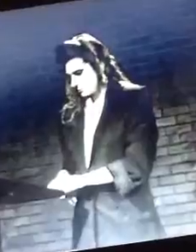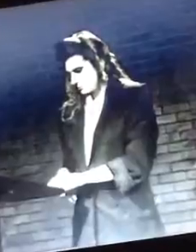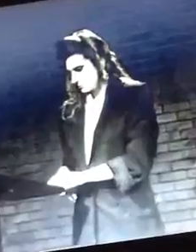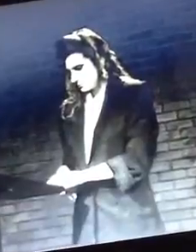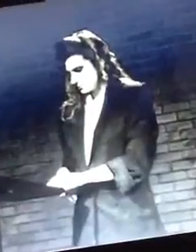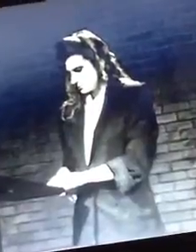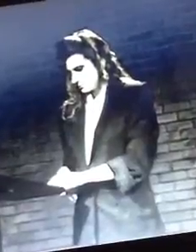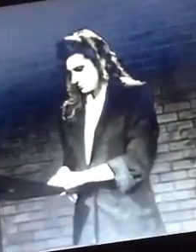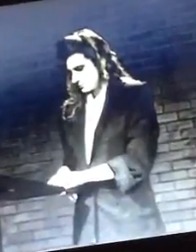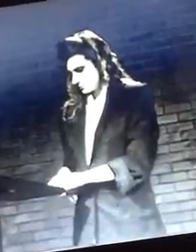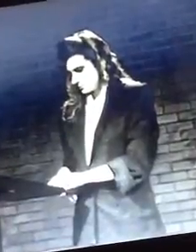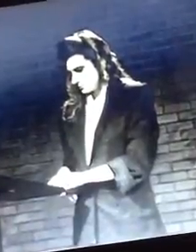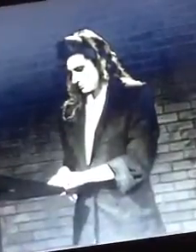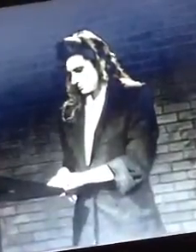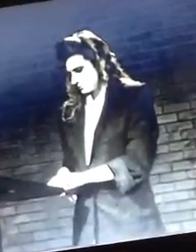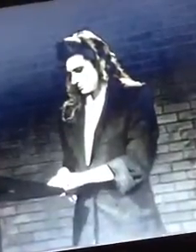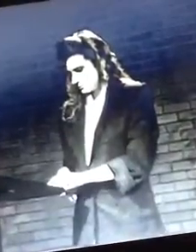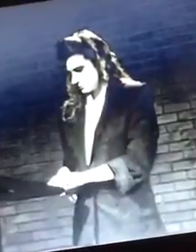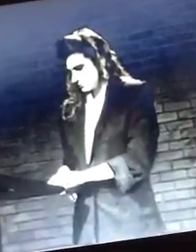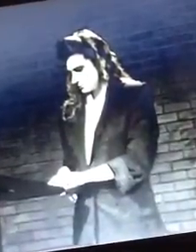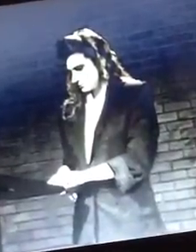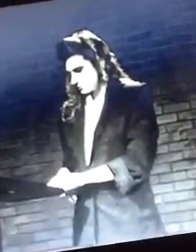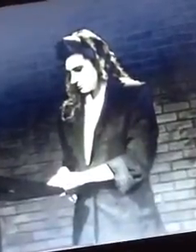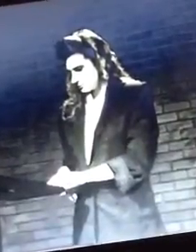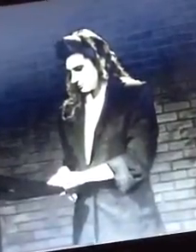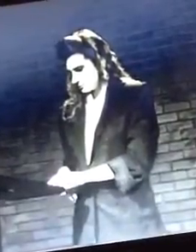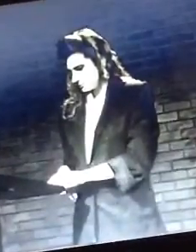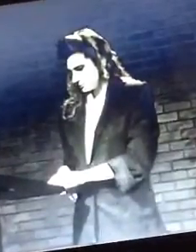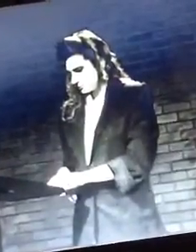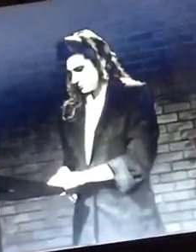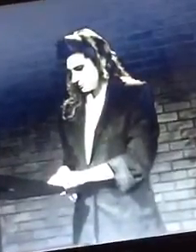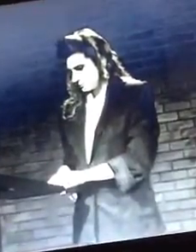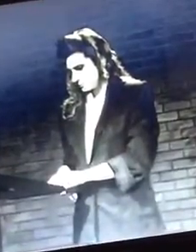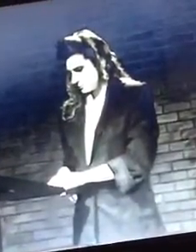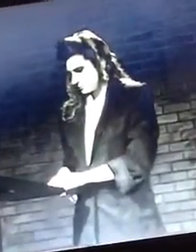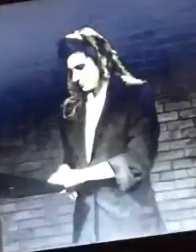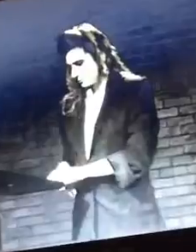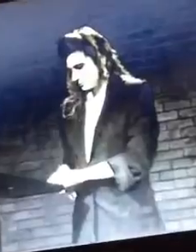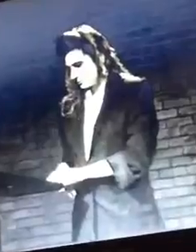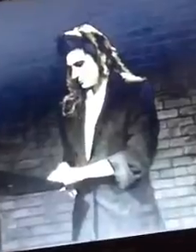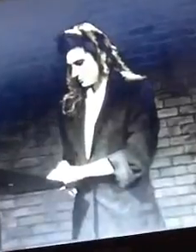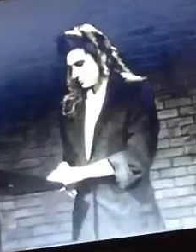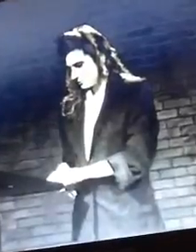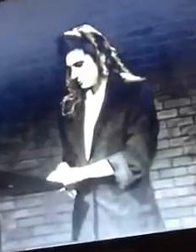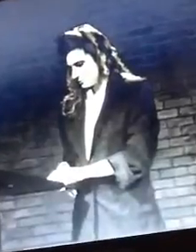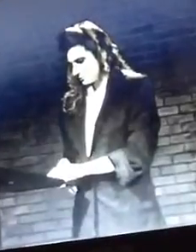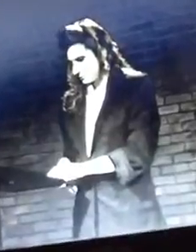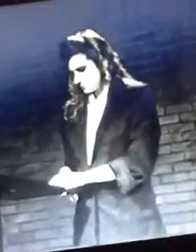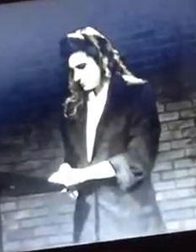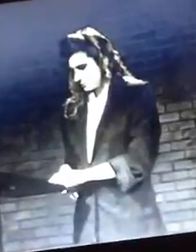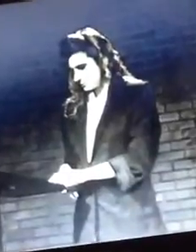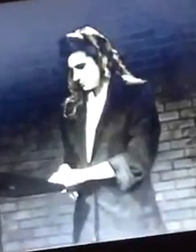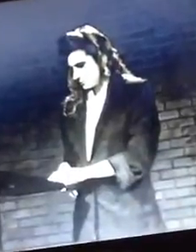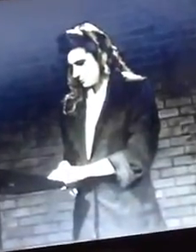an interpreter to be present, a computer, paper to communicate? The boss or